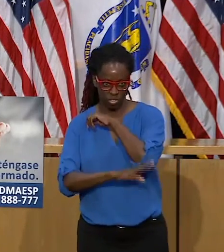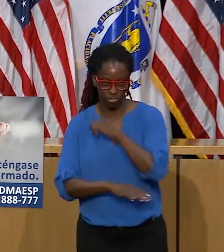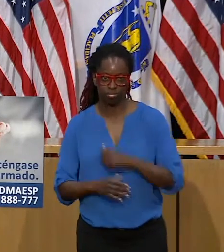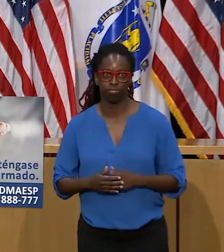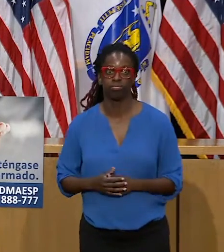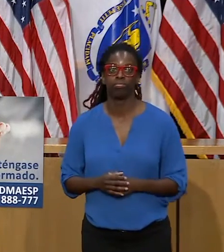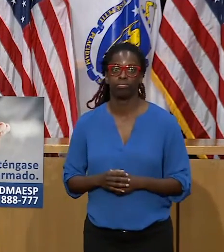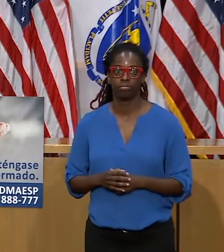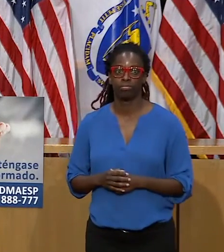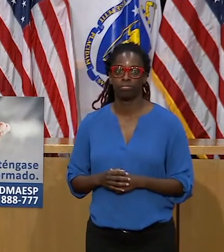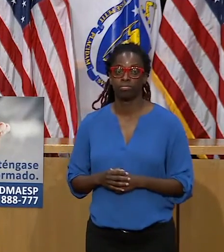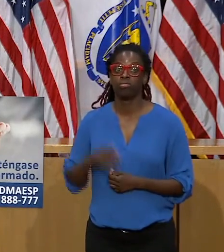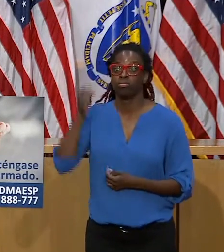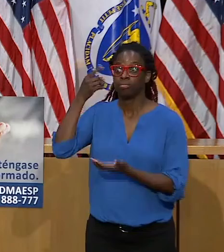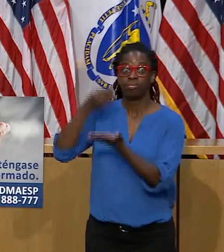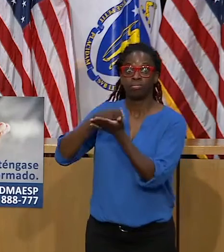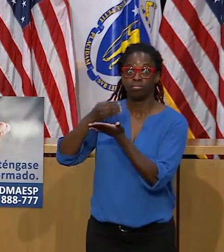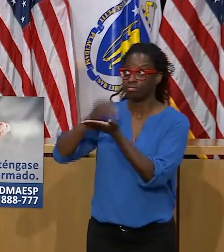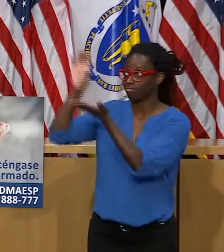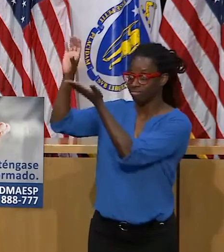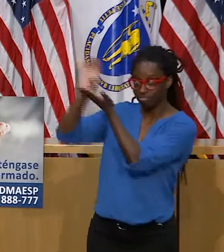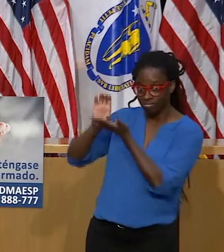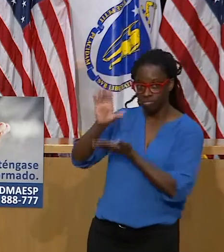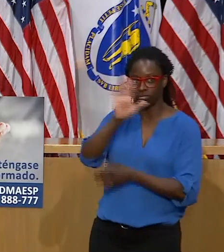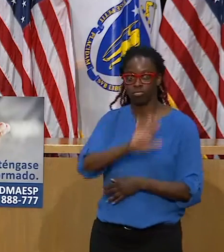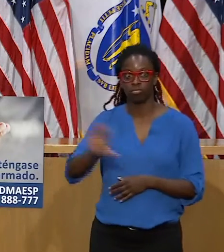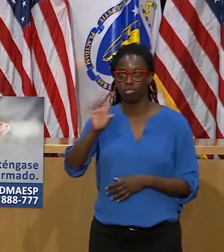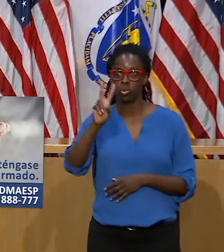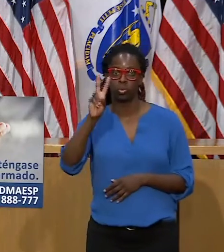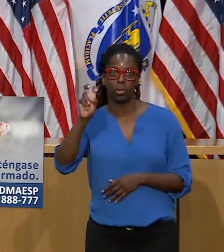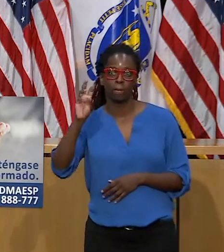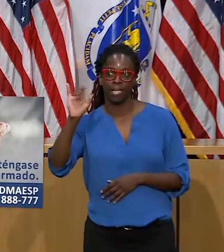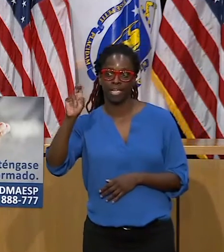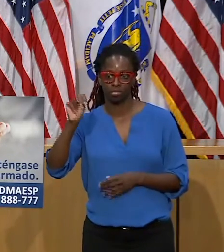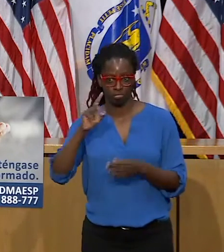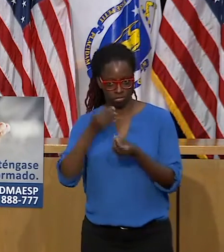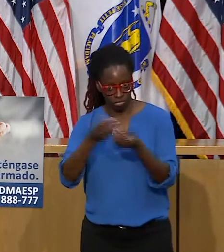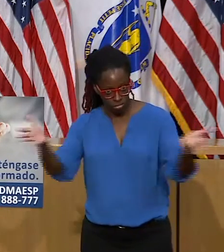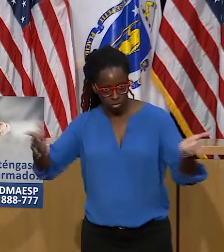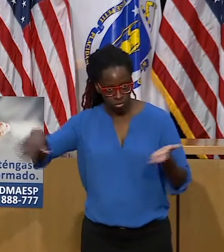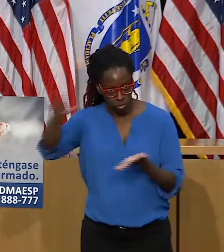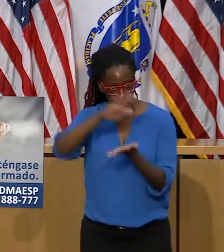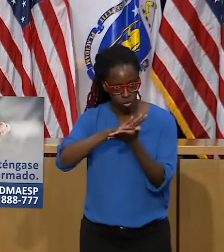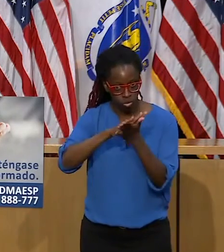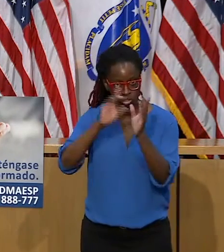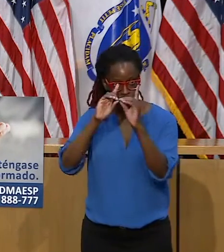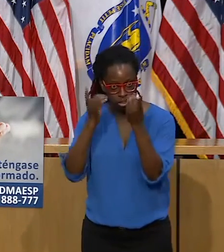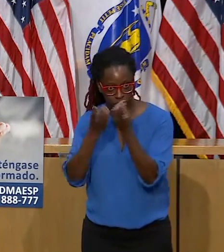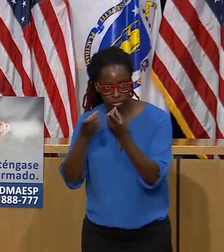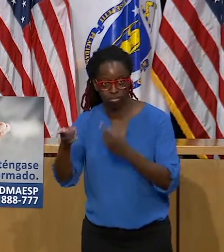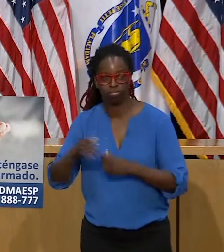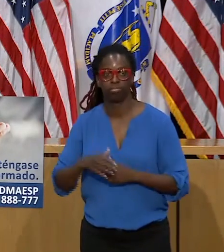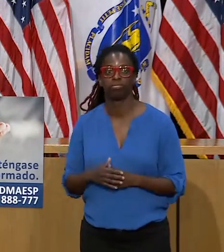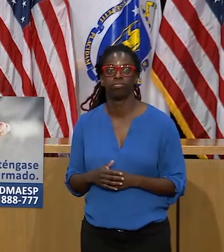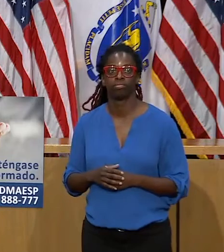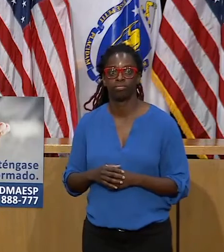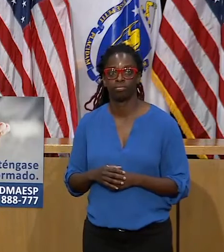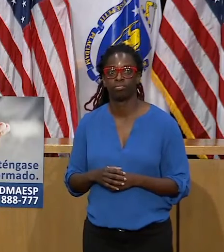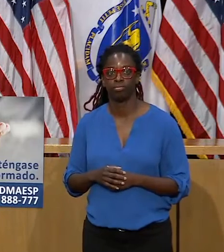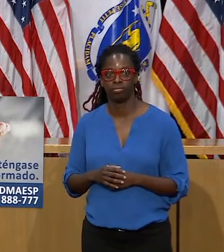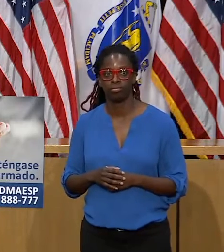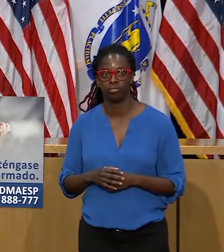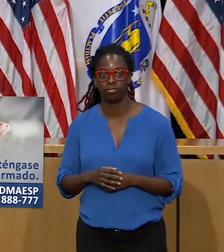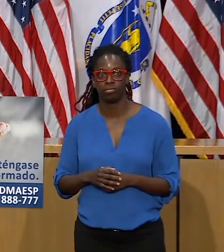for district school costs related to reopening. This comes on top of the nearly $502 million that our administration